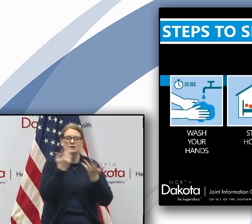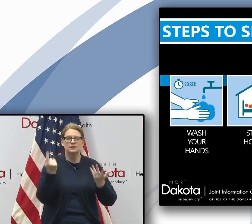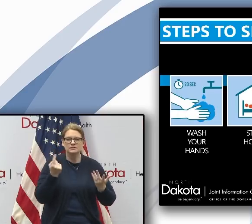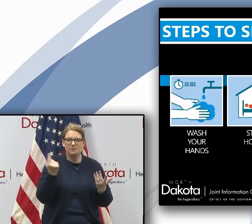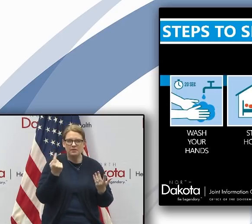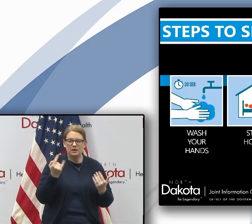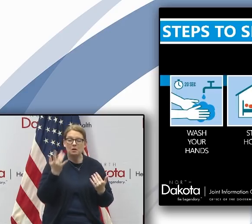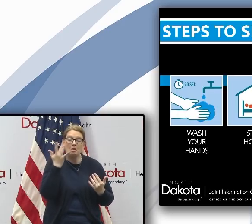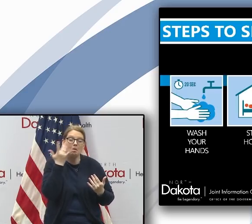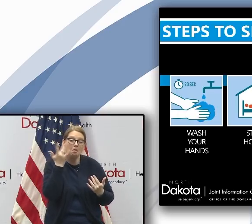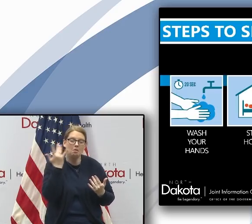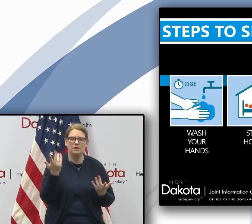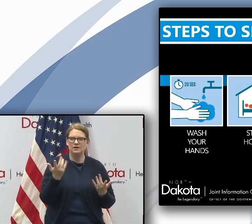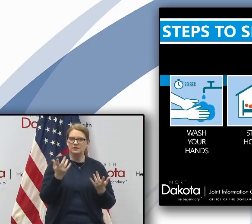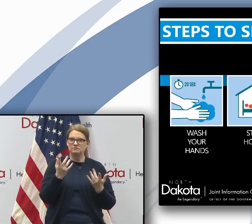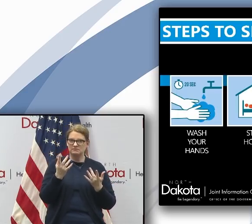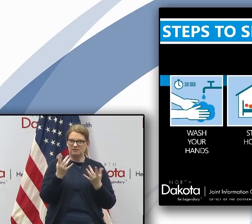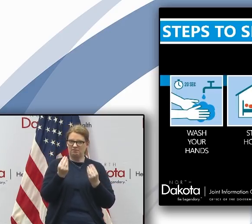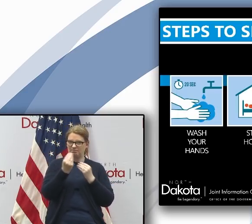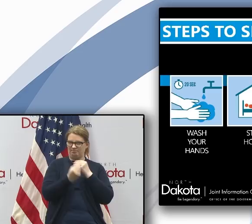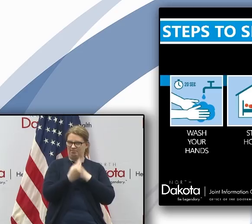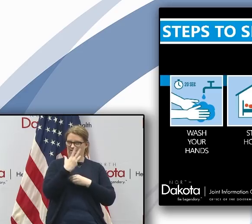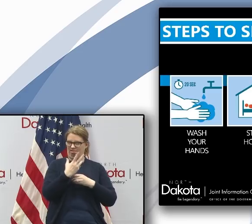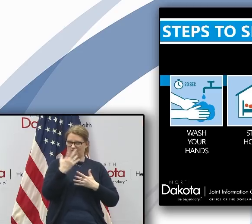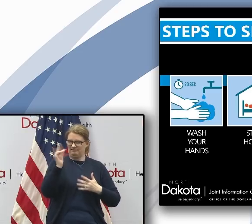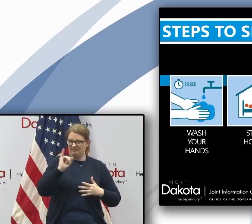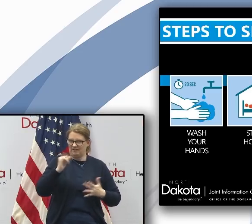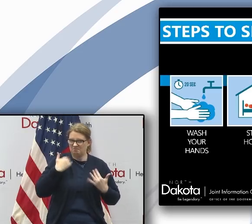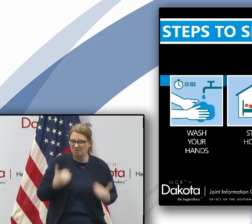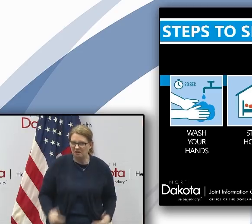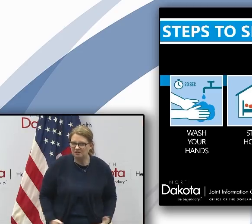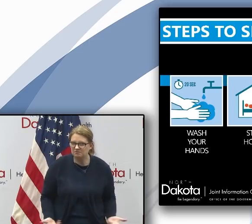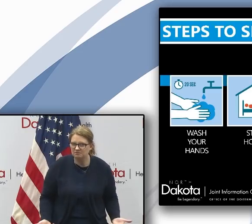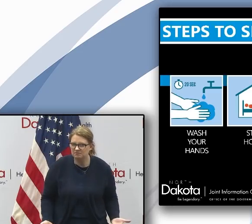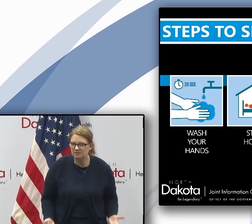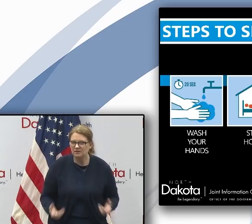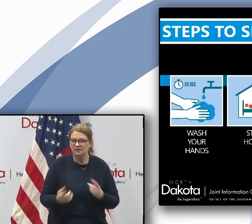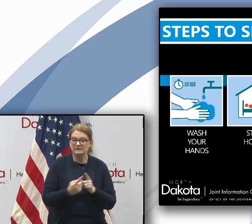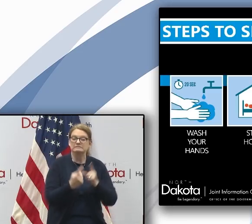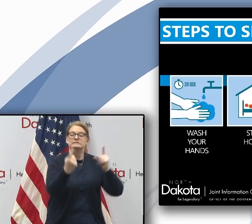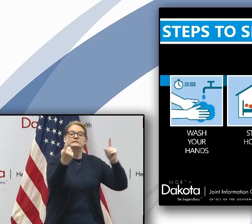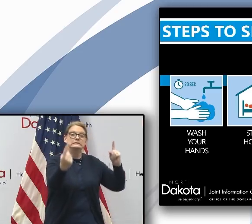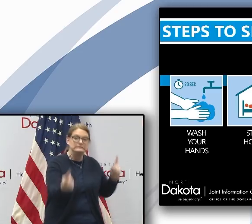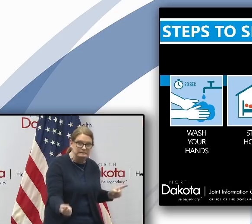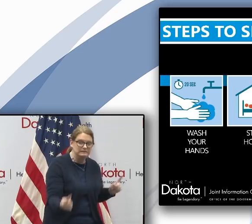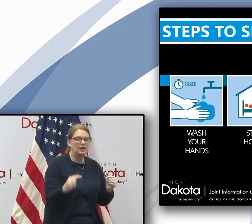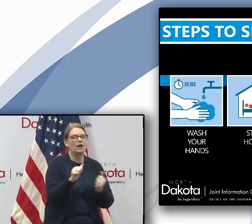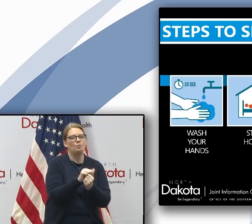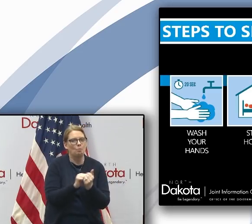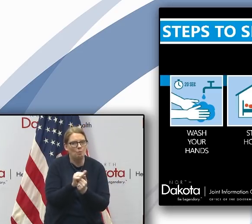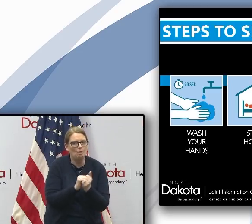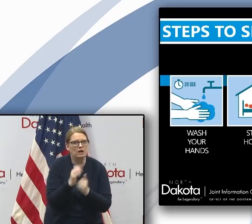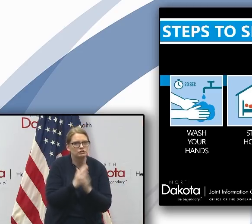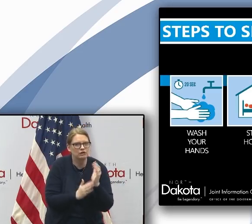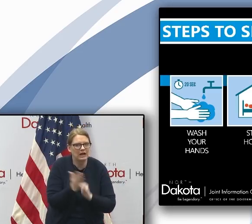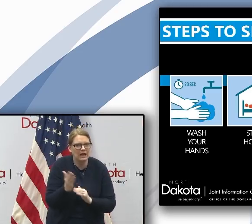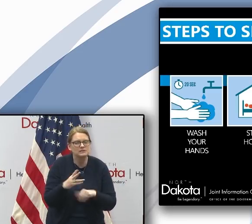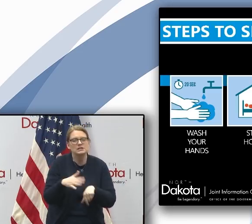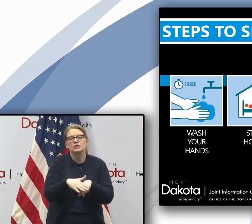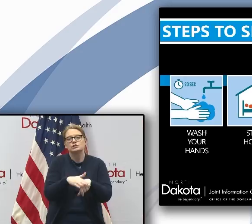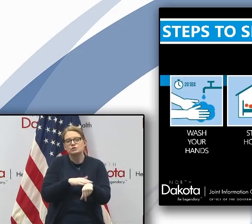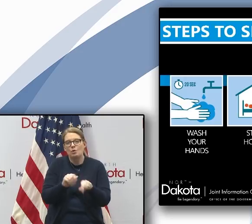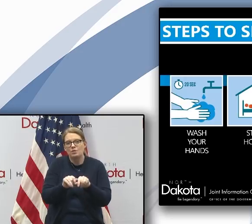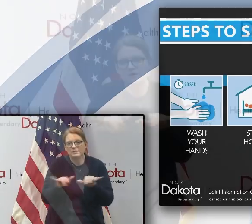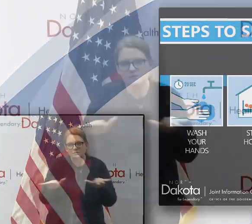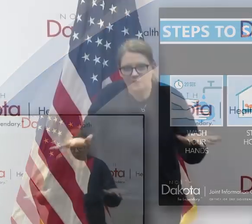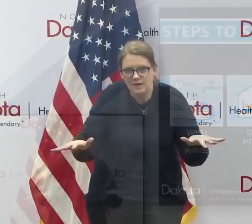So again, this is what we're talking about. The basic hygiene and keeping physical distance is the way to slow the spread. So thank you all for doing